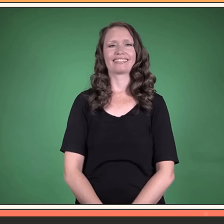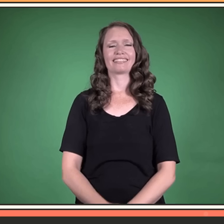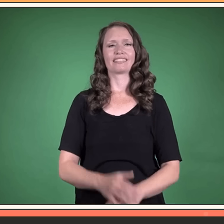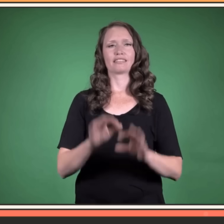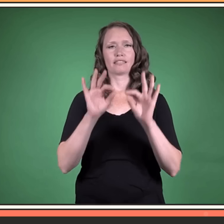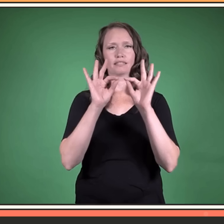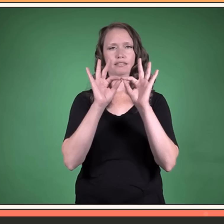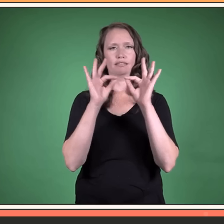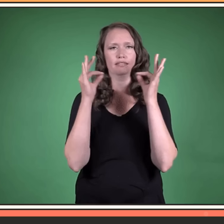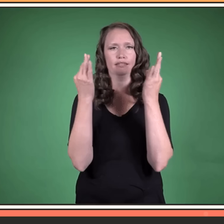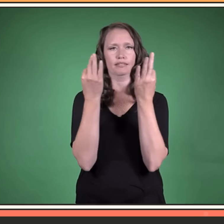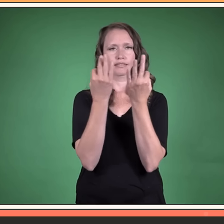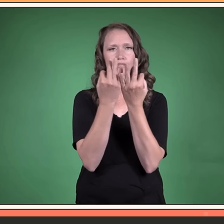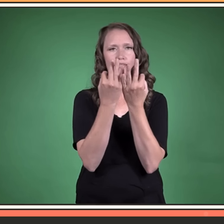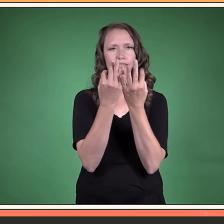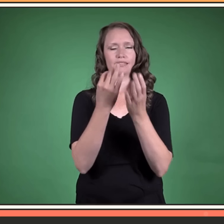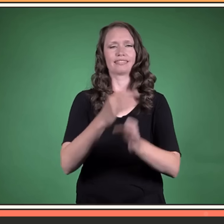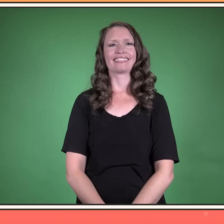Family.